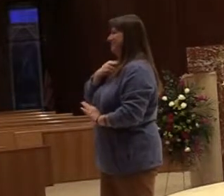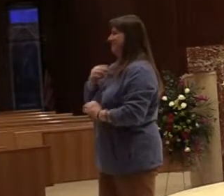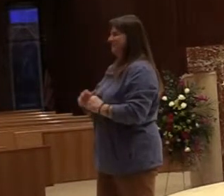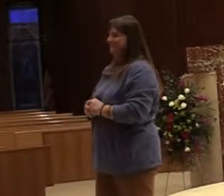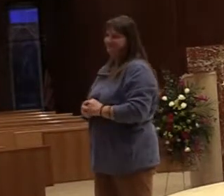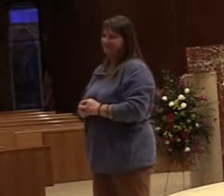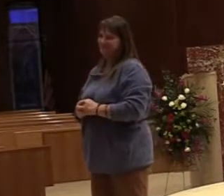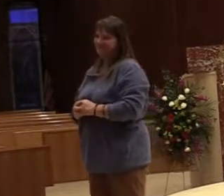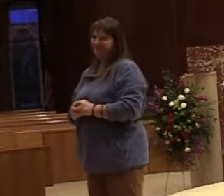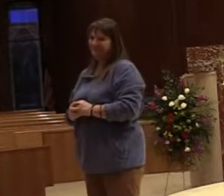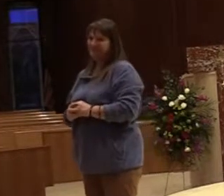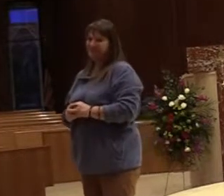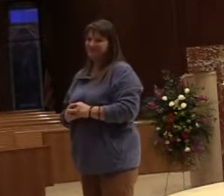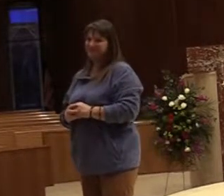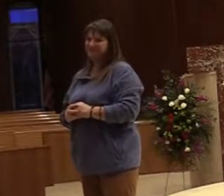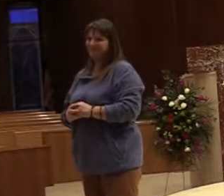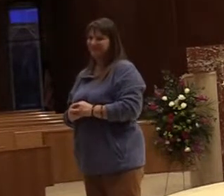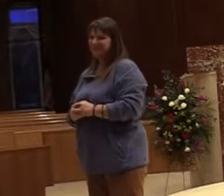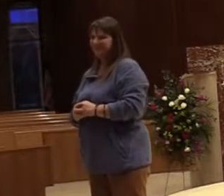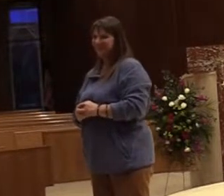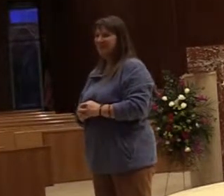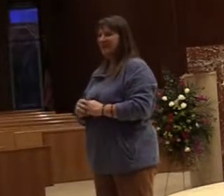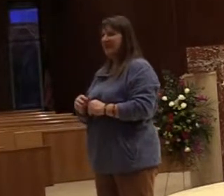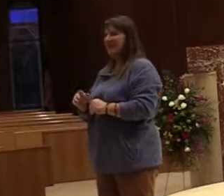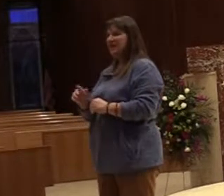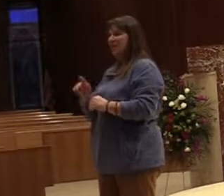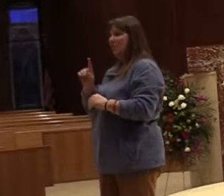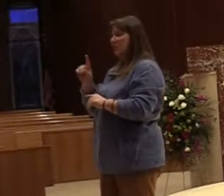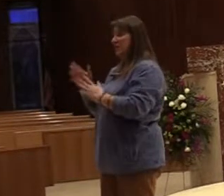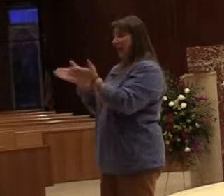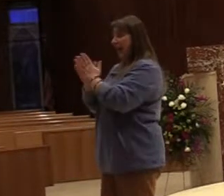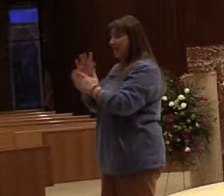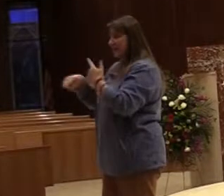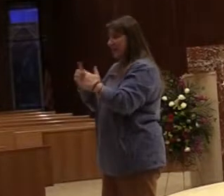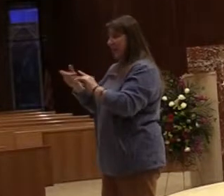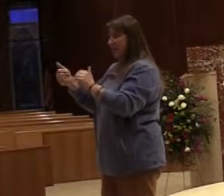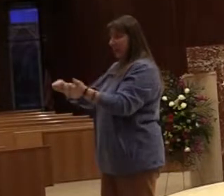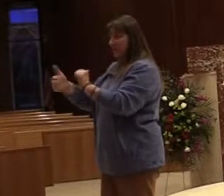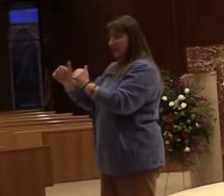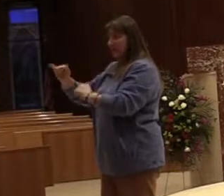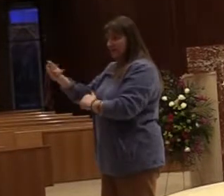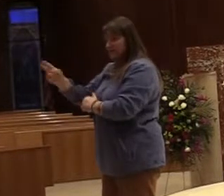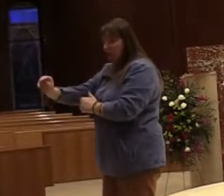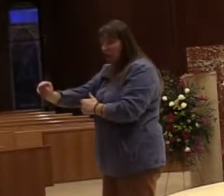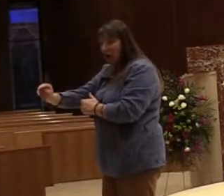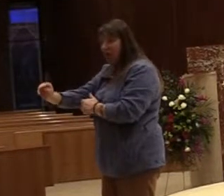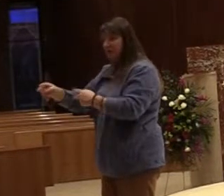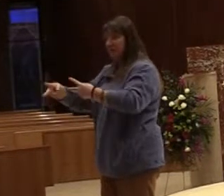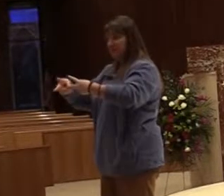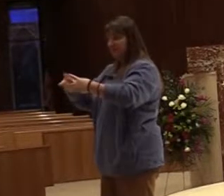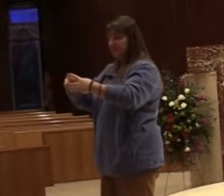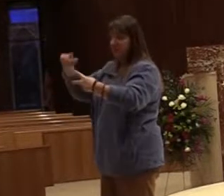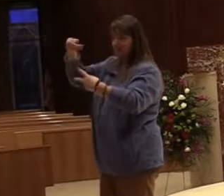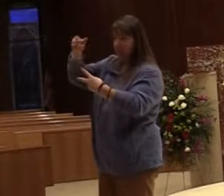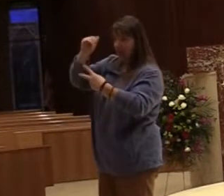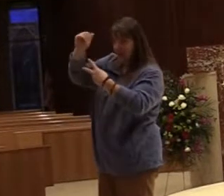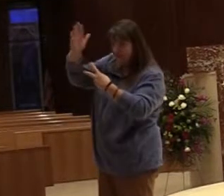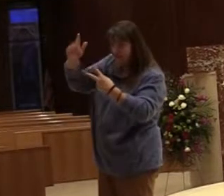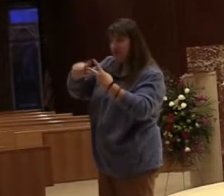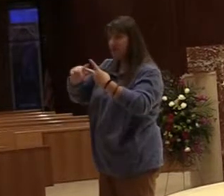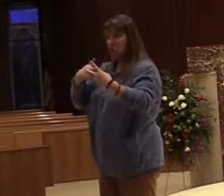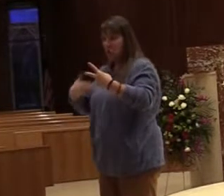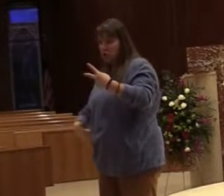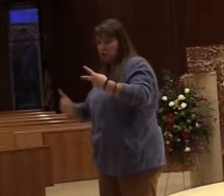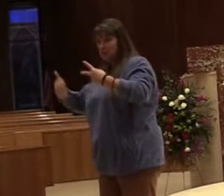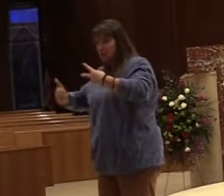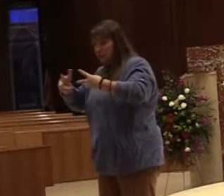by saying, what's the origin of the baptism of John? By responding to the question, he